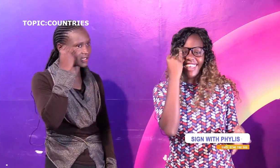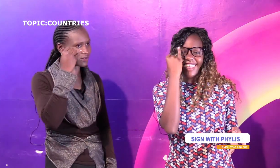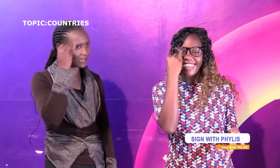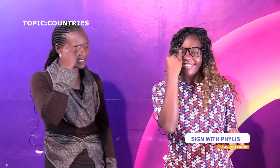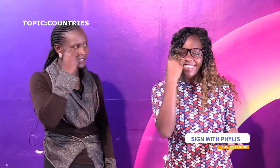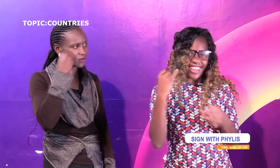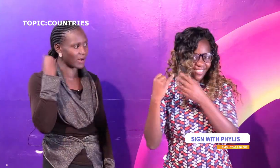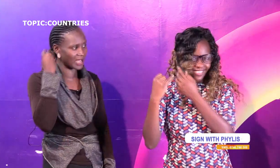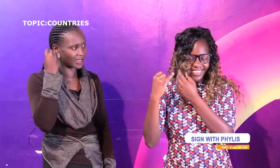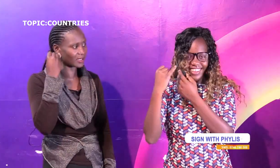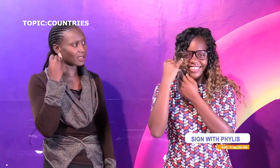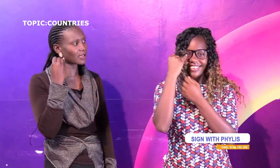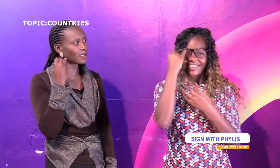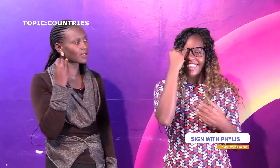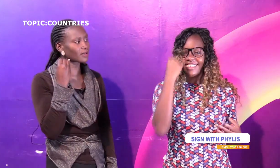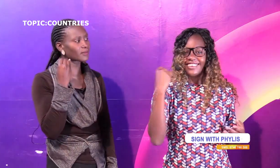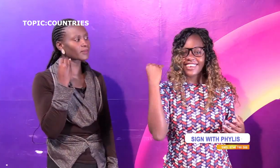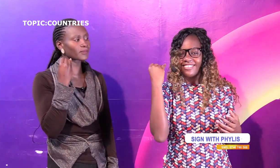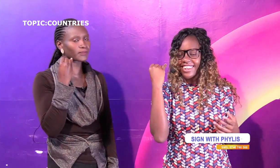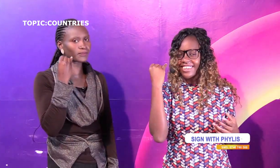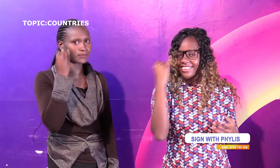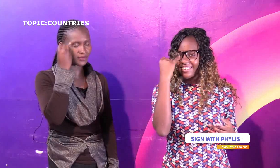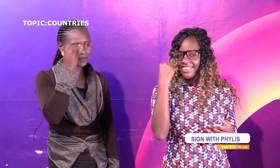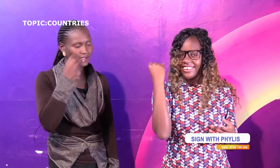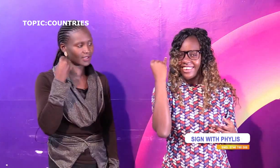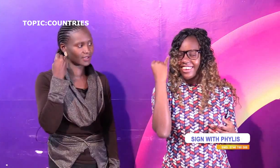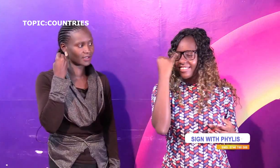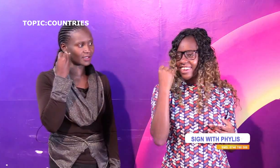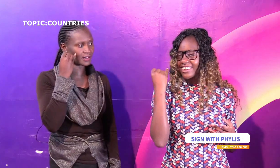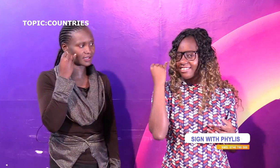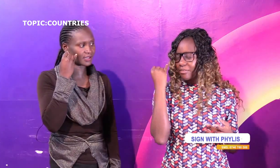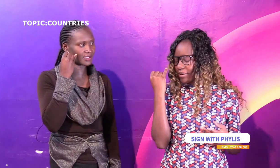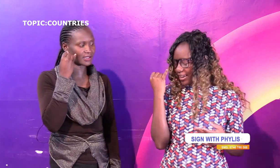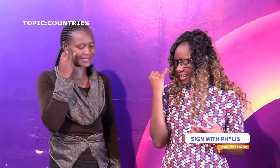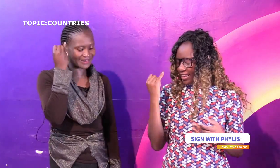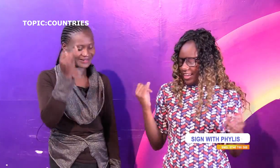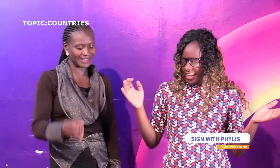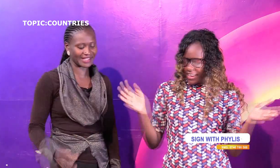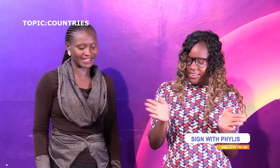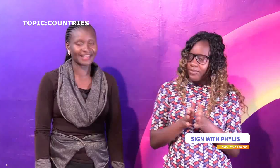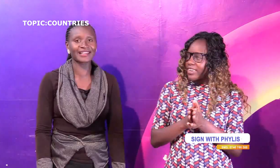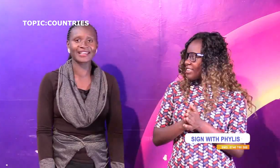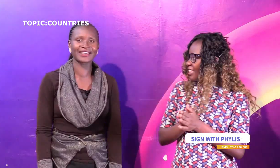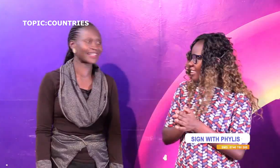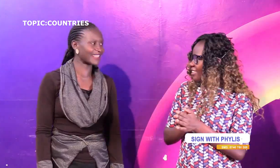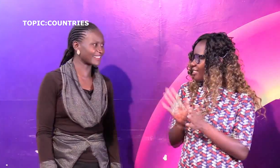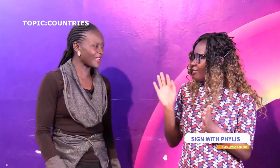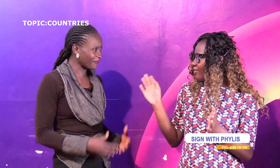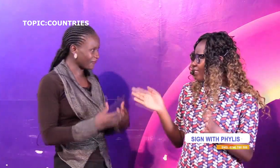we have sorry for that. We have the letter G, that is Japan, and which other country?